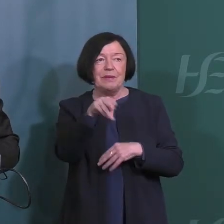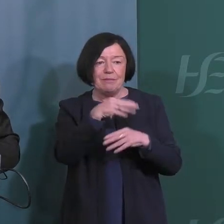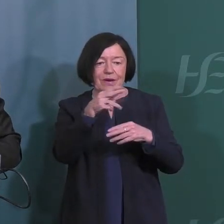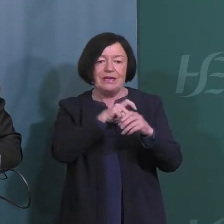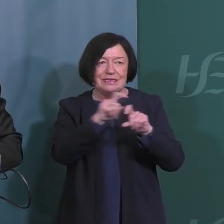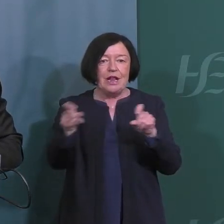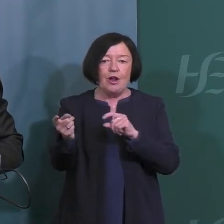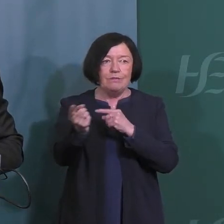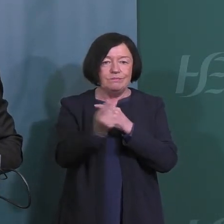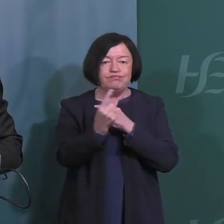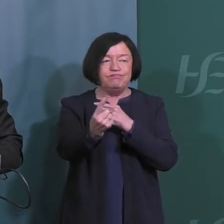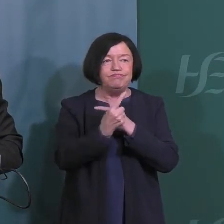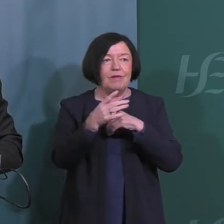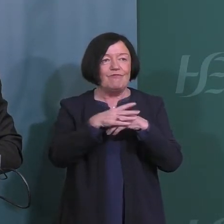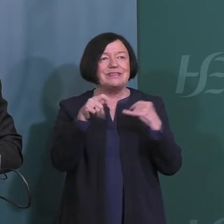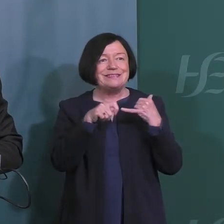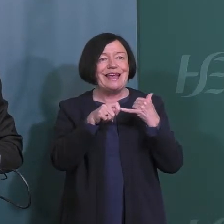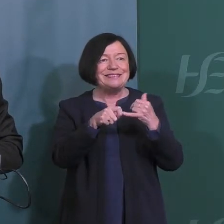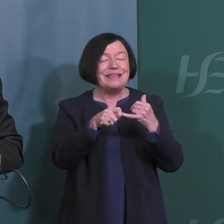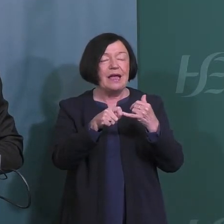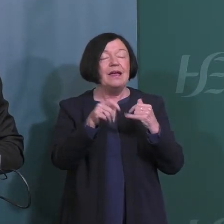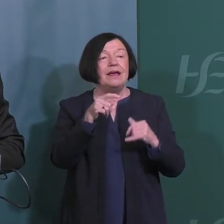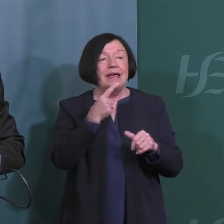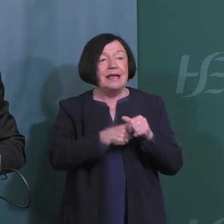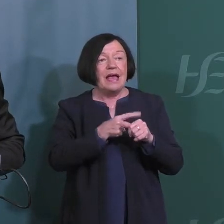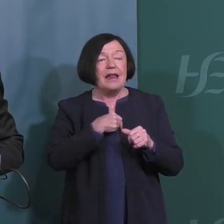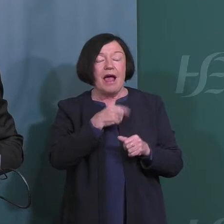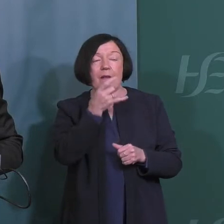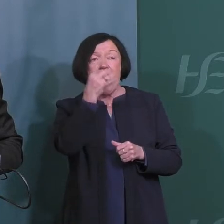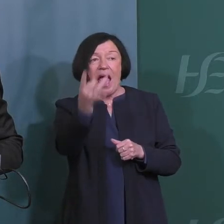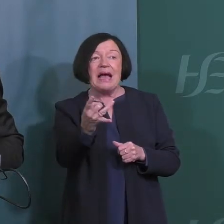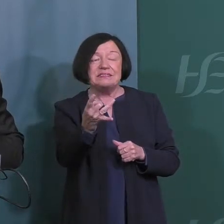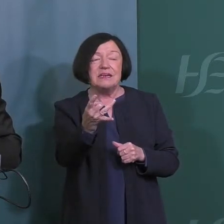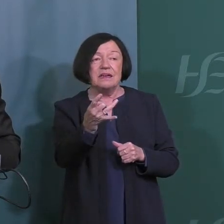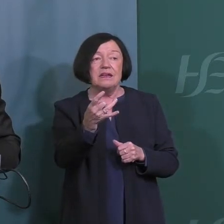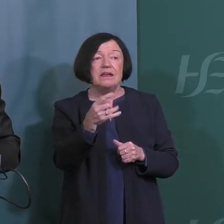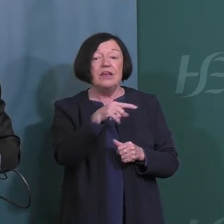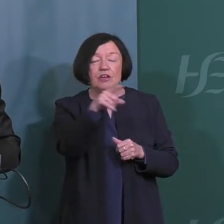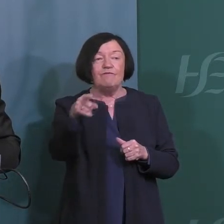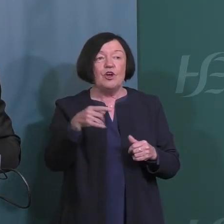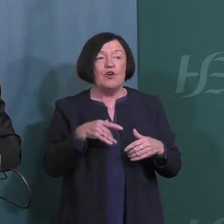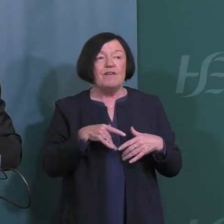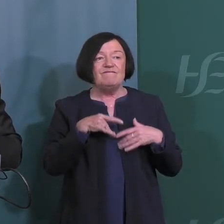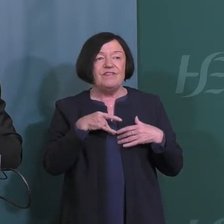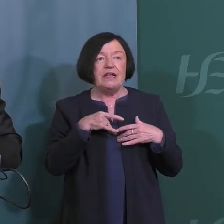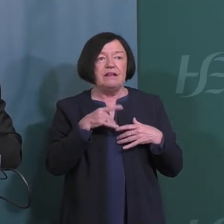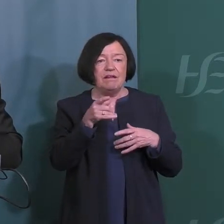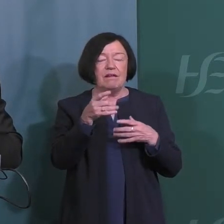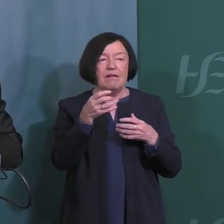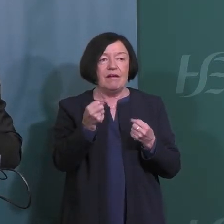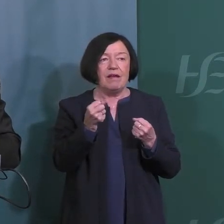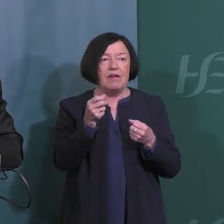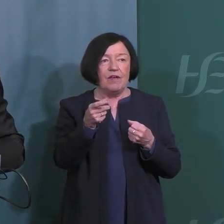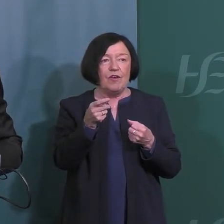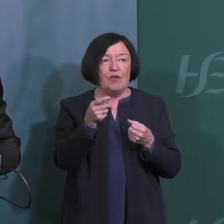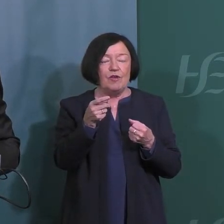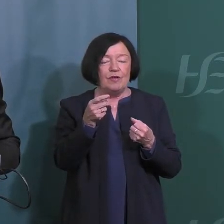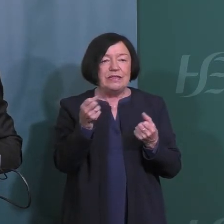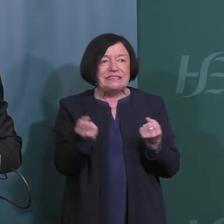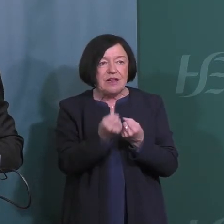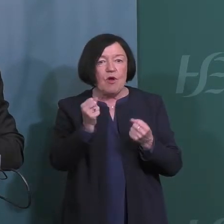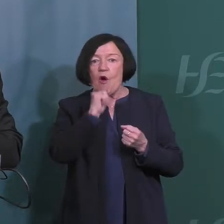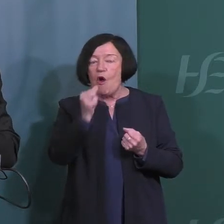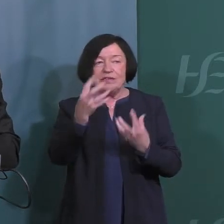coming forward for tests. But again, I'll make the call. If you are feeling symptomatic, do what we